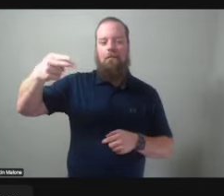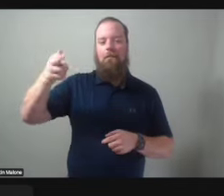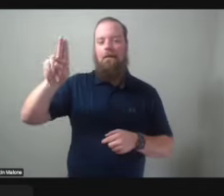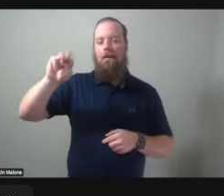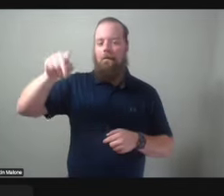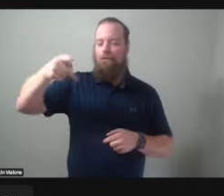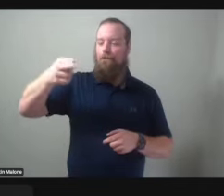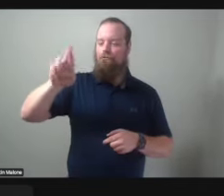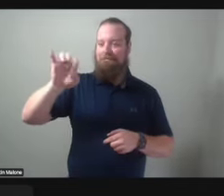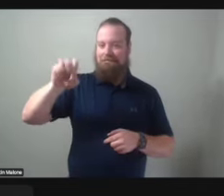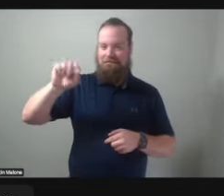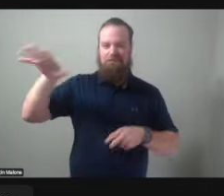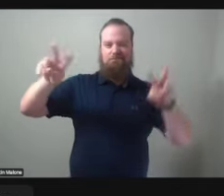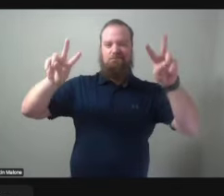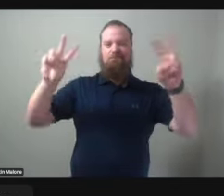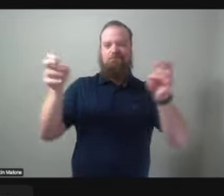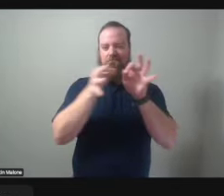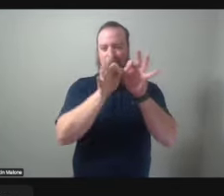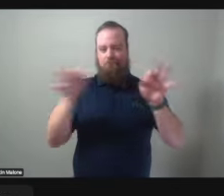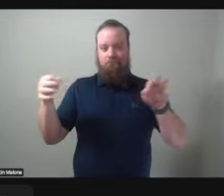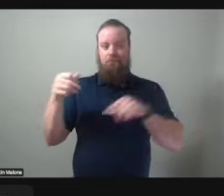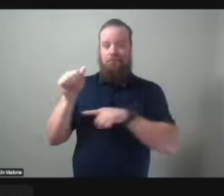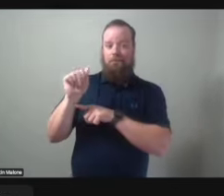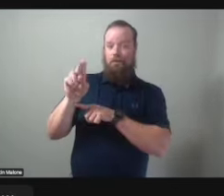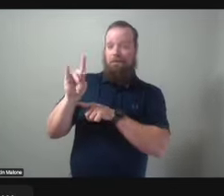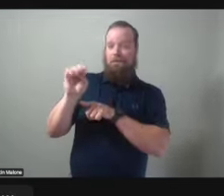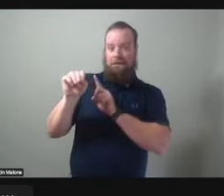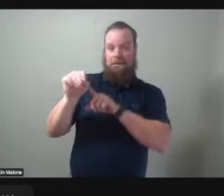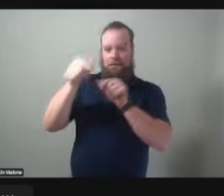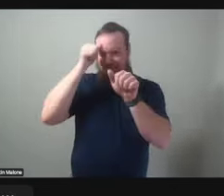So I want to draw your attention to this quote by Dr. Tom Humphreys.